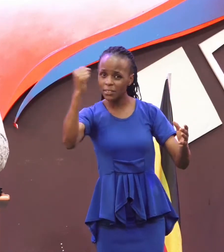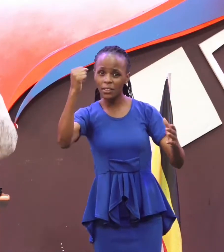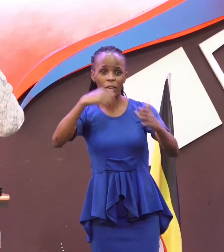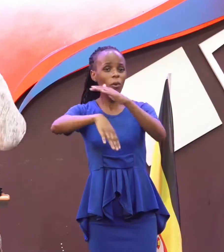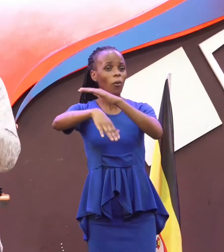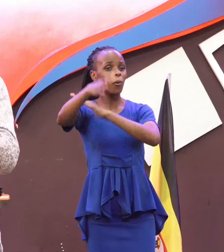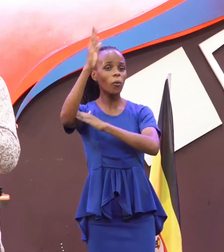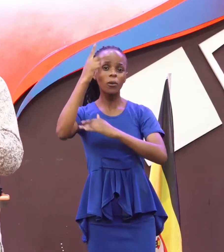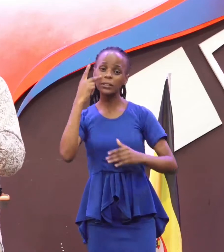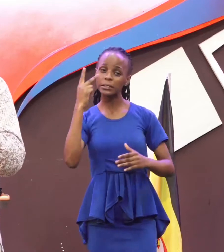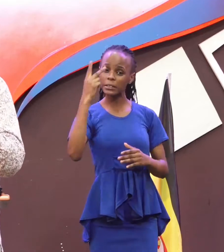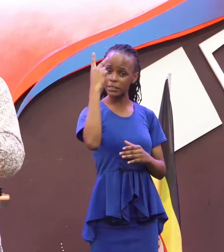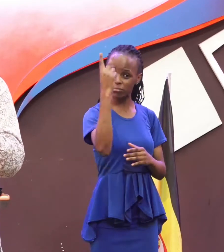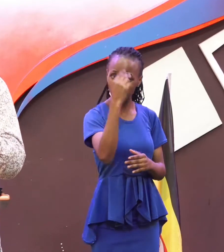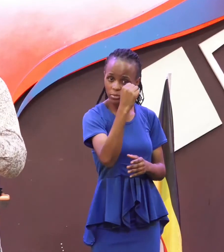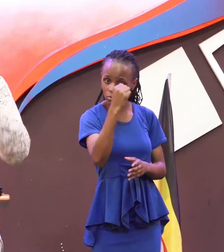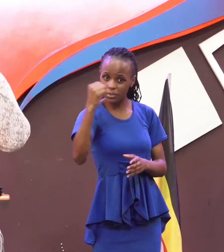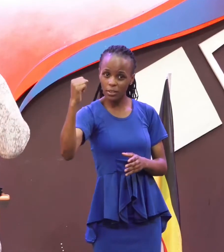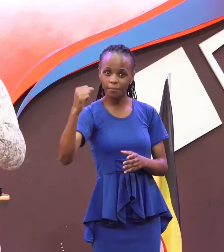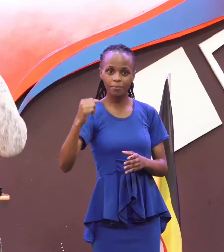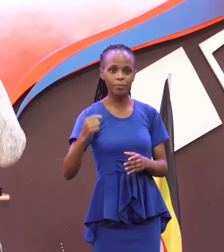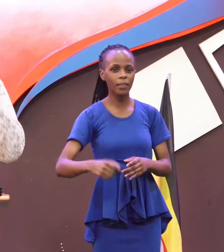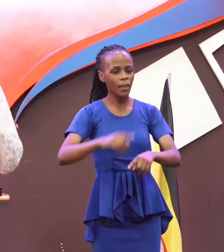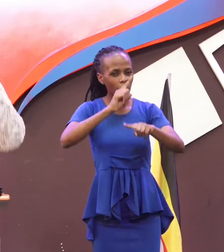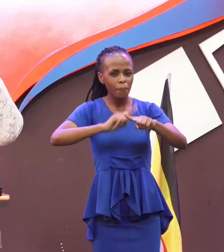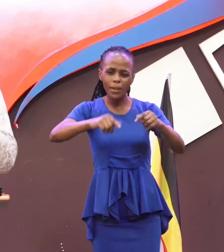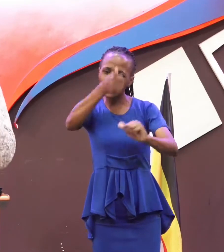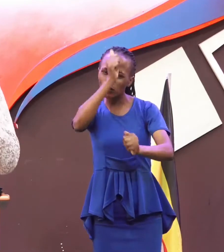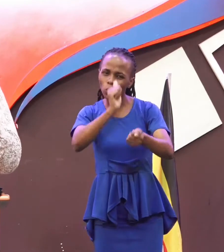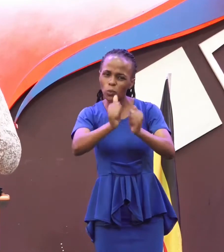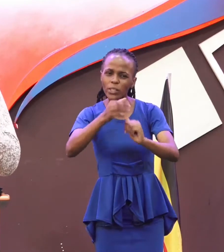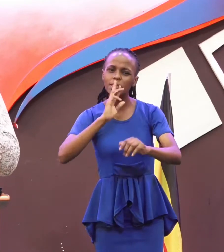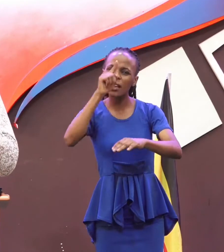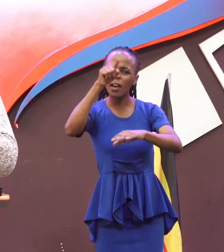Katonda alaba side biri. God sees only two sides. Na yoli ku side ki?